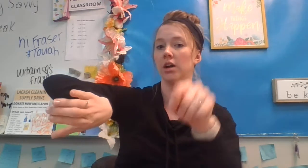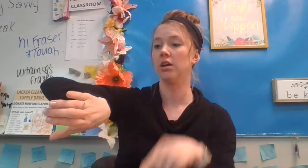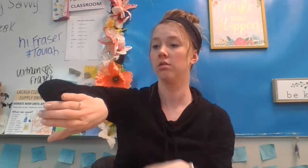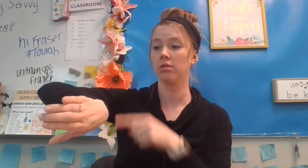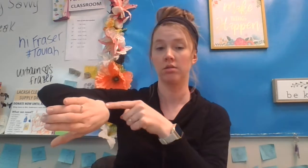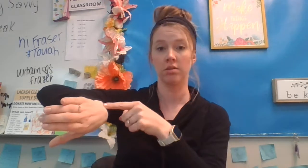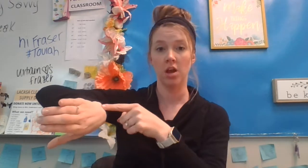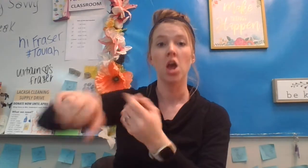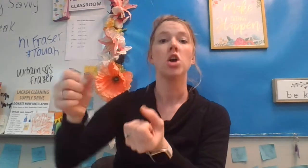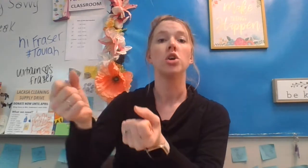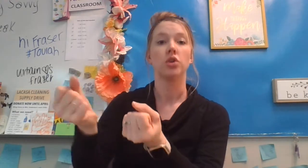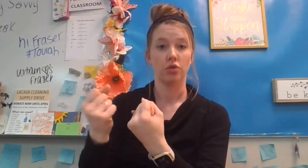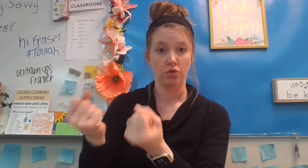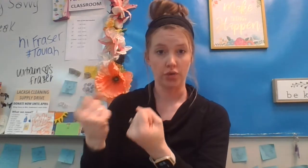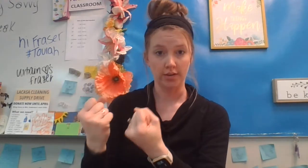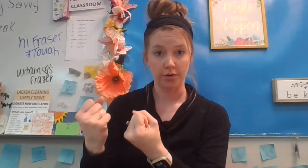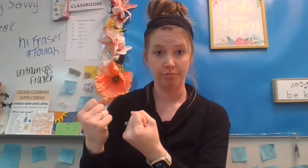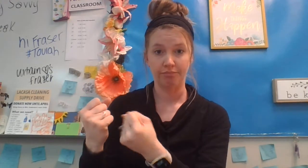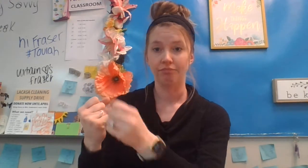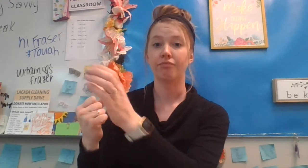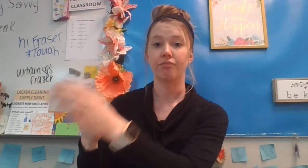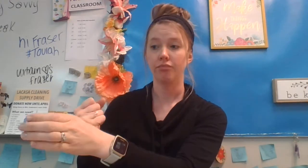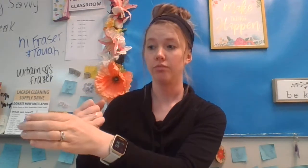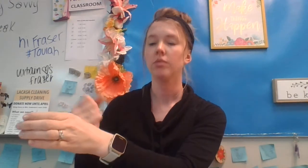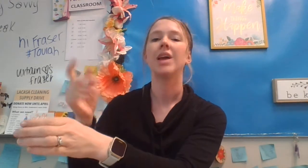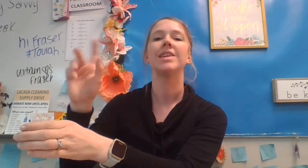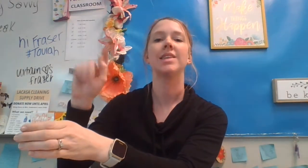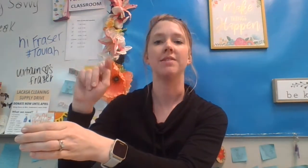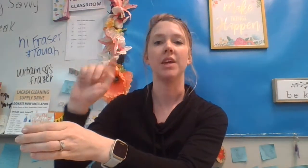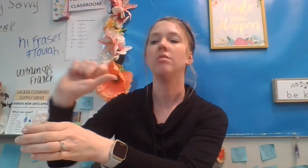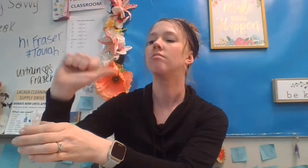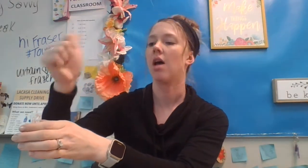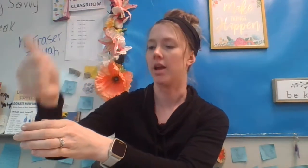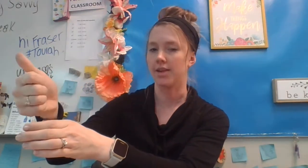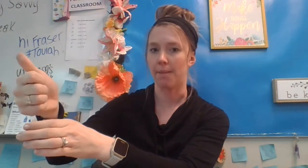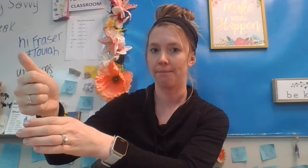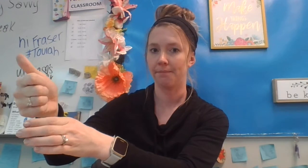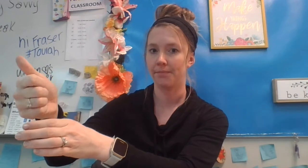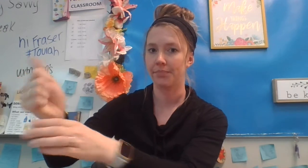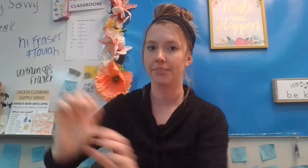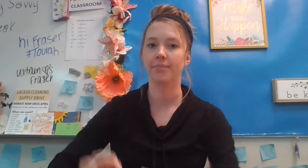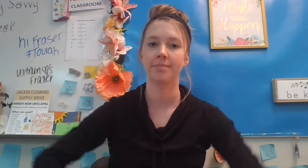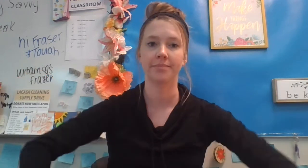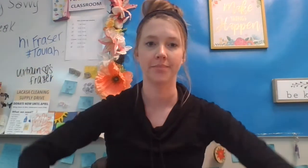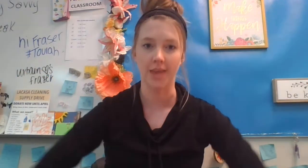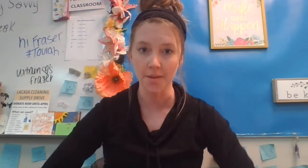here. Dresser. TV on top. Okay?